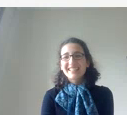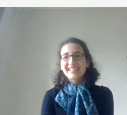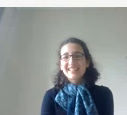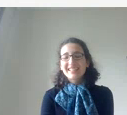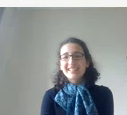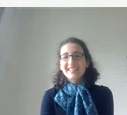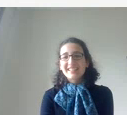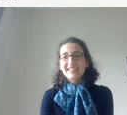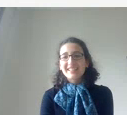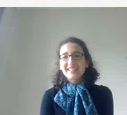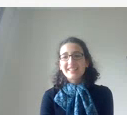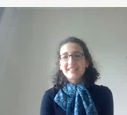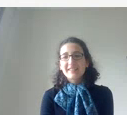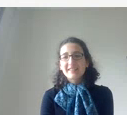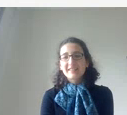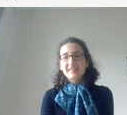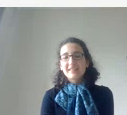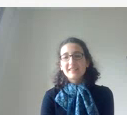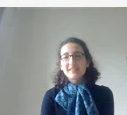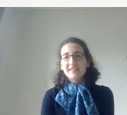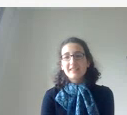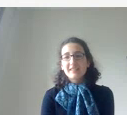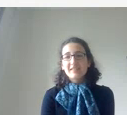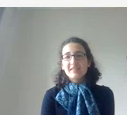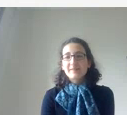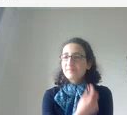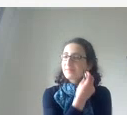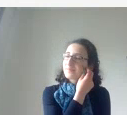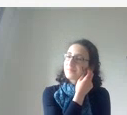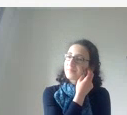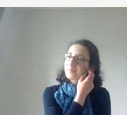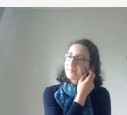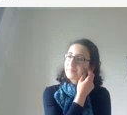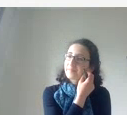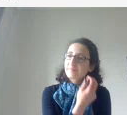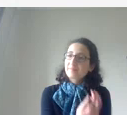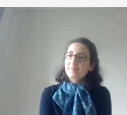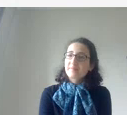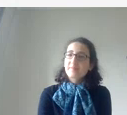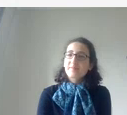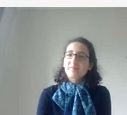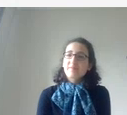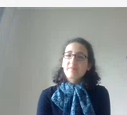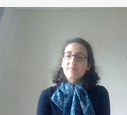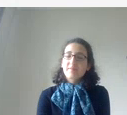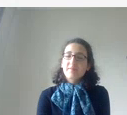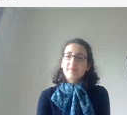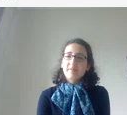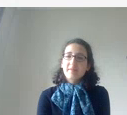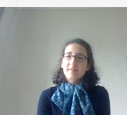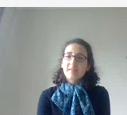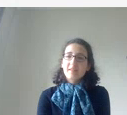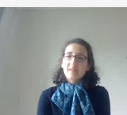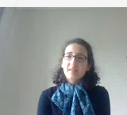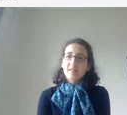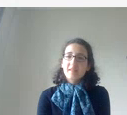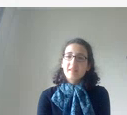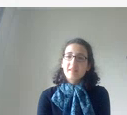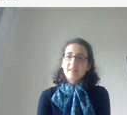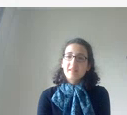yeah, he never signed, but he could lip read to some extent. So a lot of times we just sign like half of the sentence